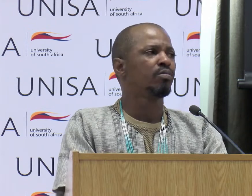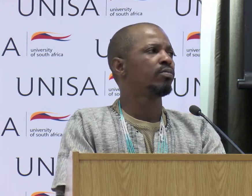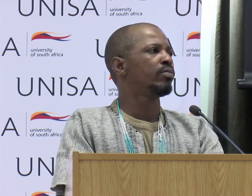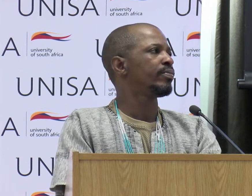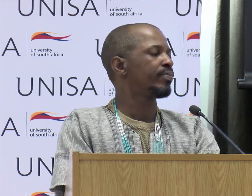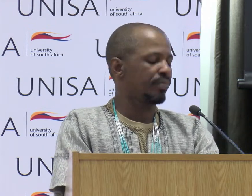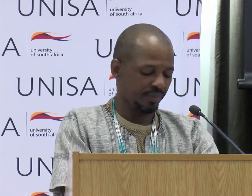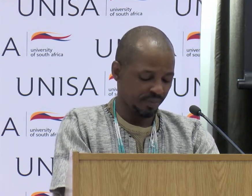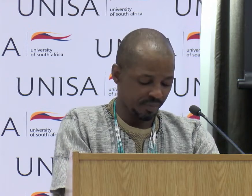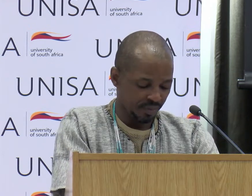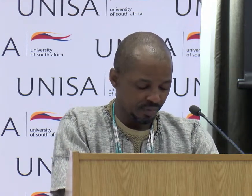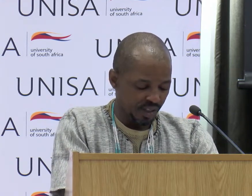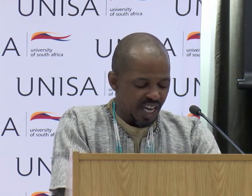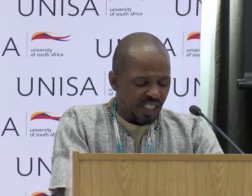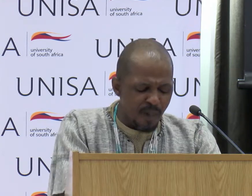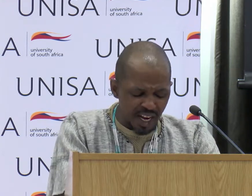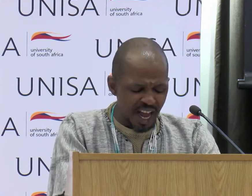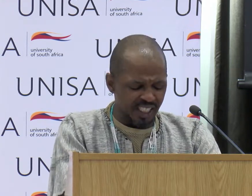sikanontulo